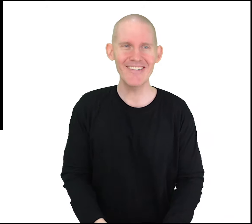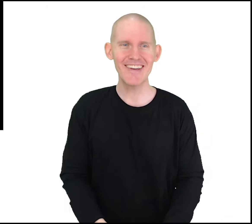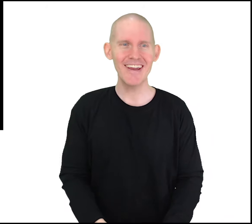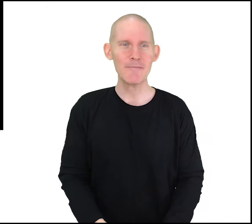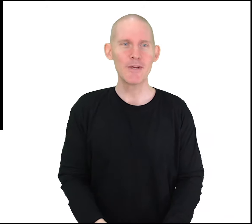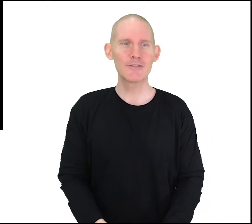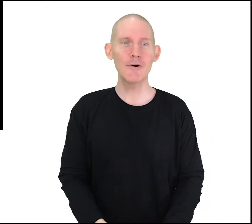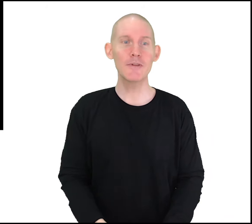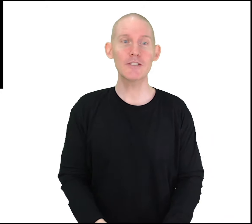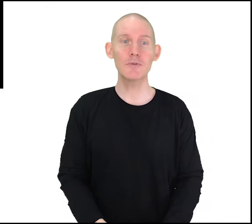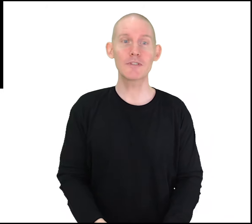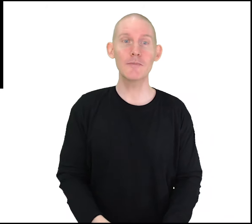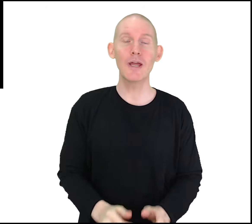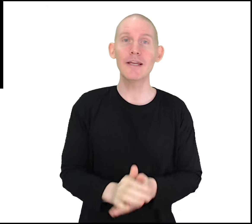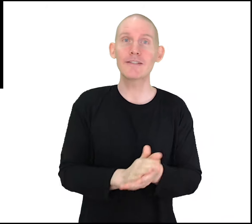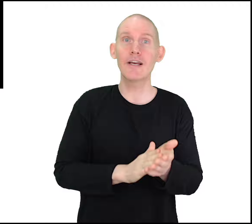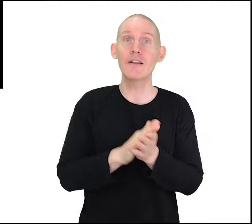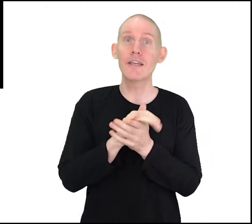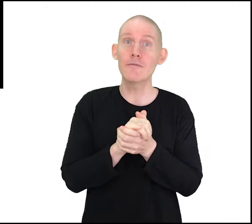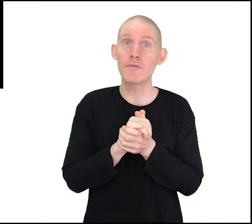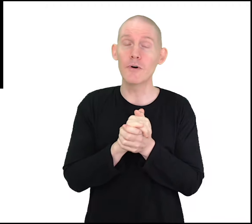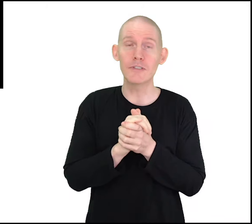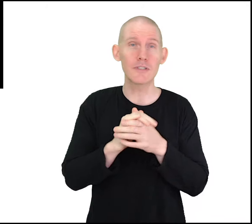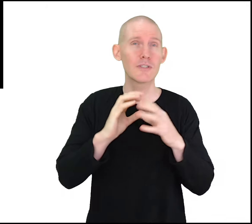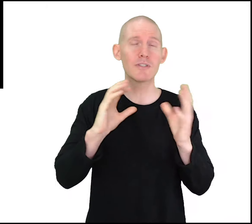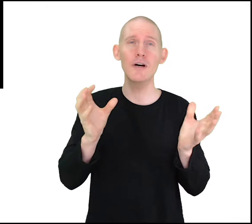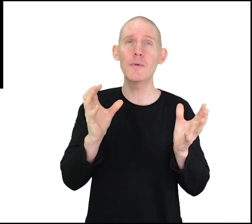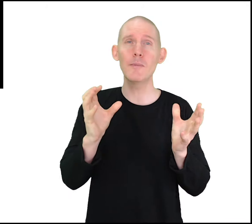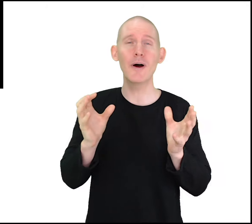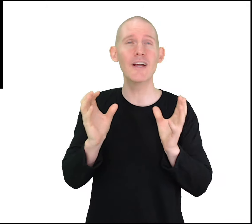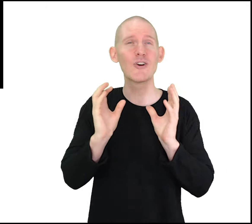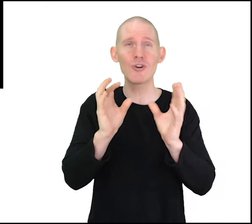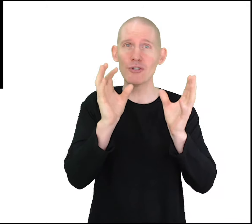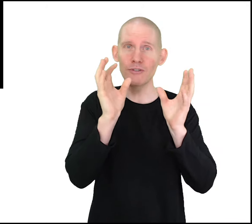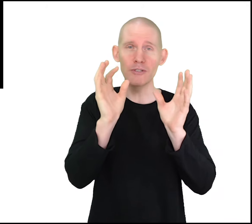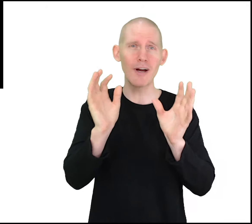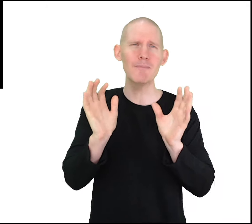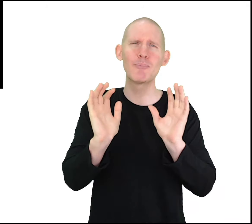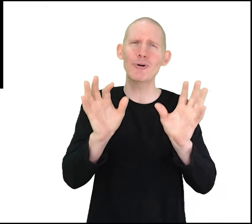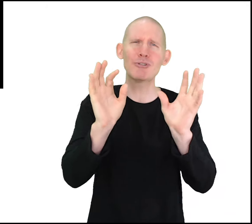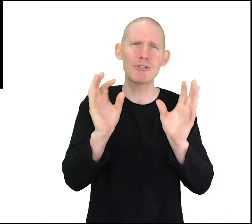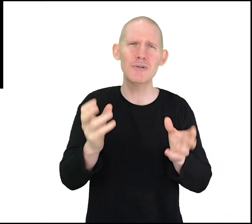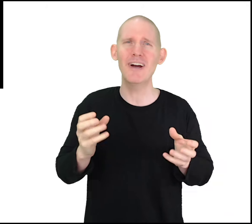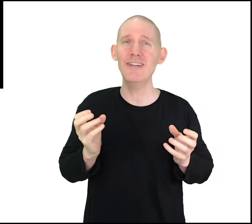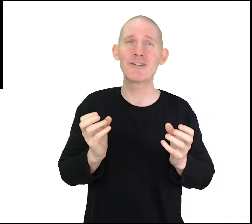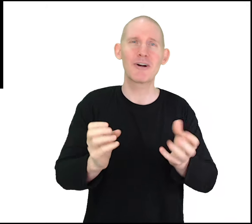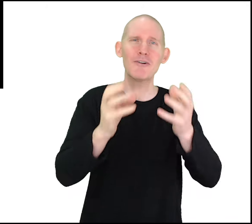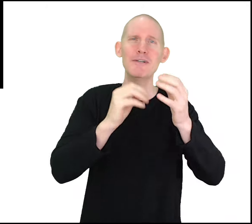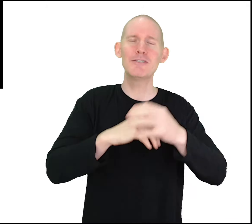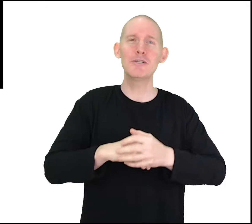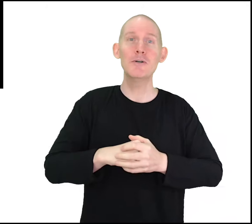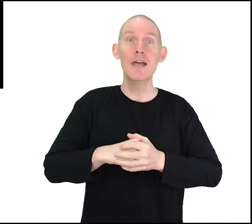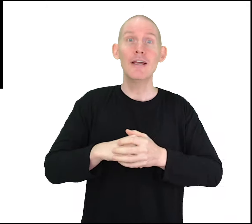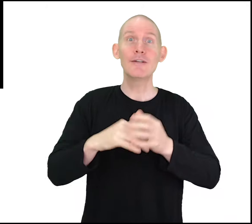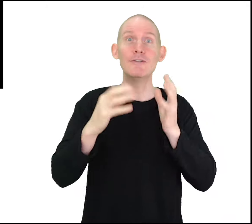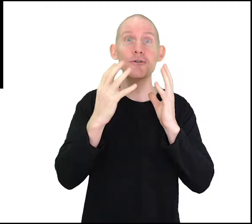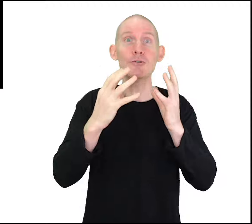Okay, so this was some ASL info, and to sum up, I urge you, I push you, I encourage you to use